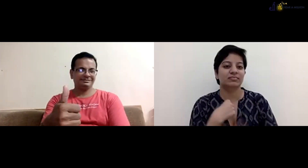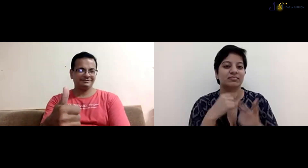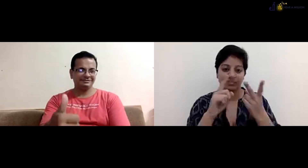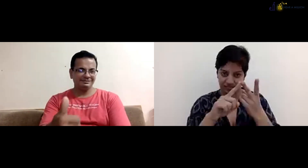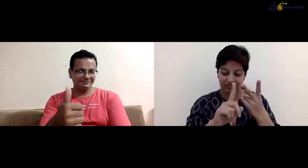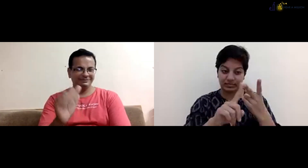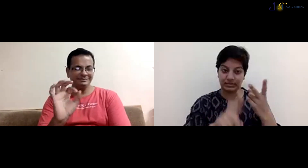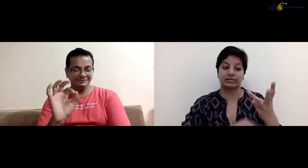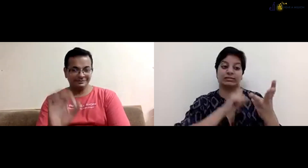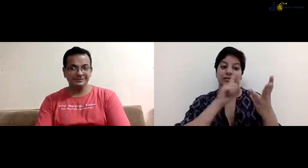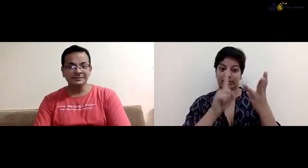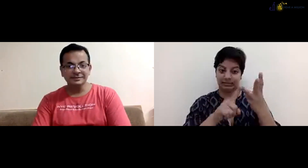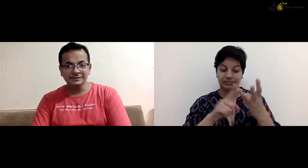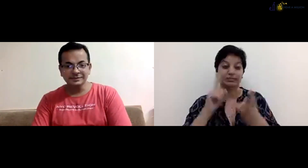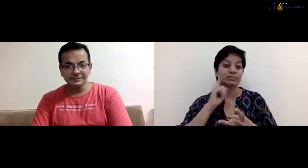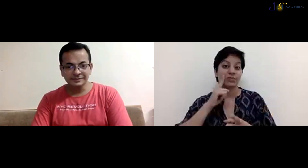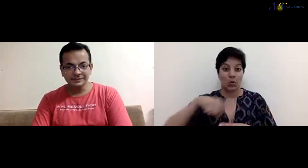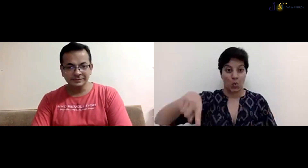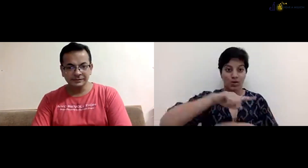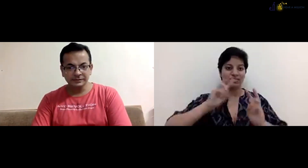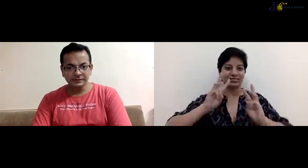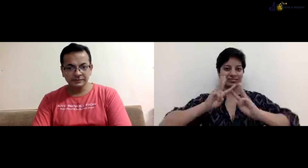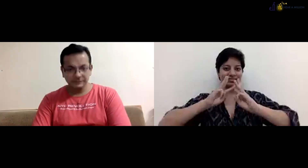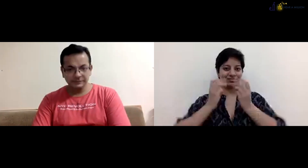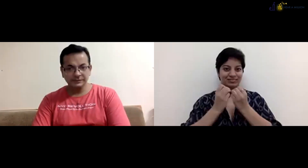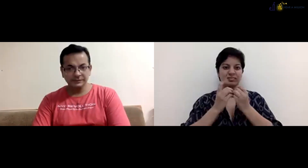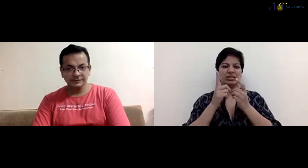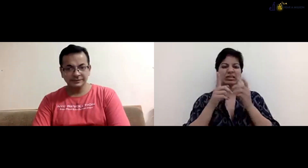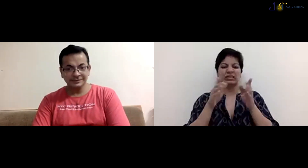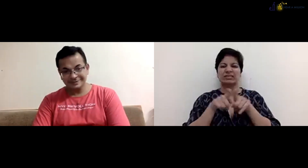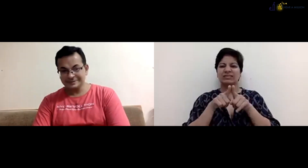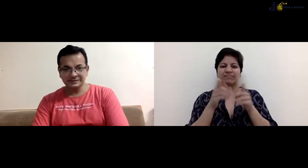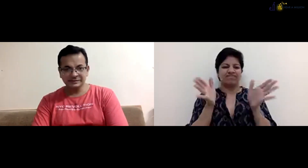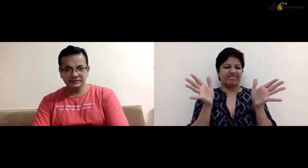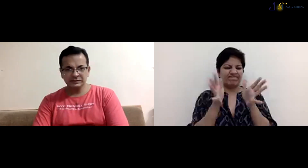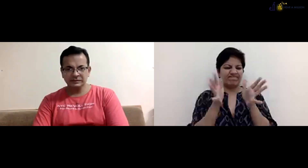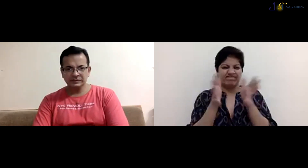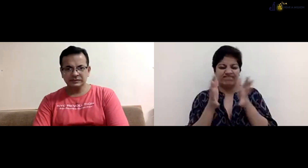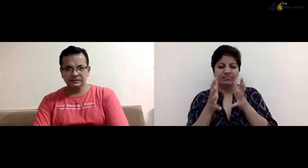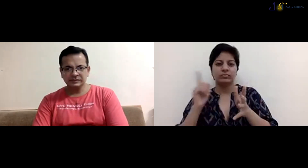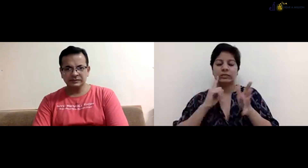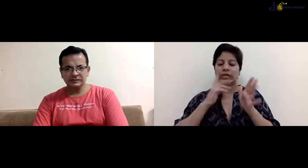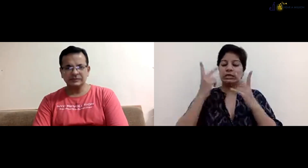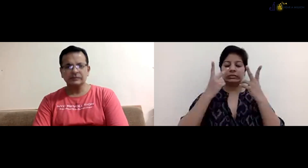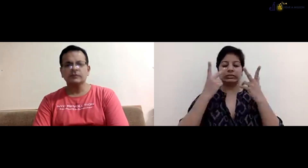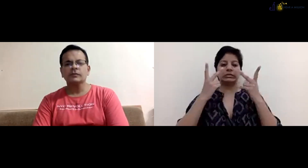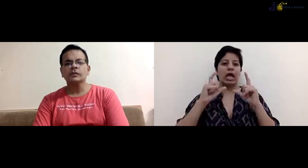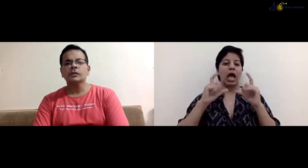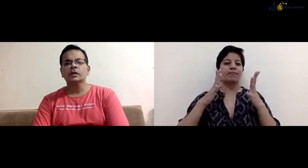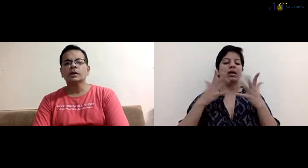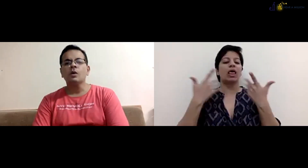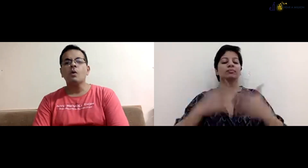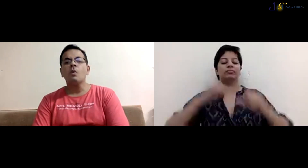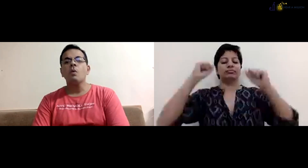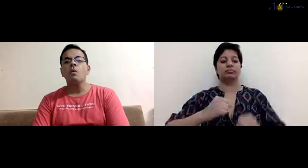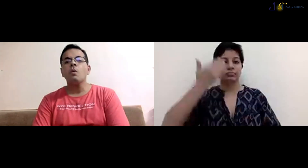event place. Then second thing, third thing, as we are there. If I am in a workshop,